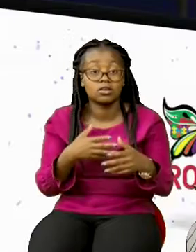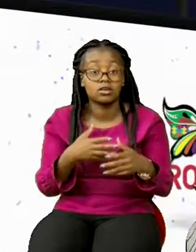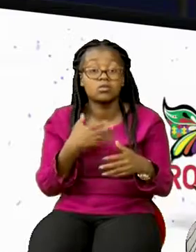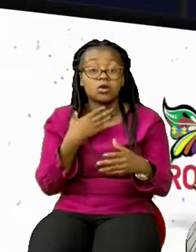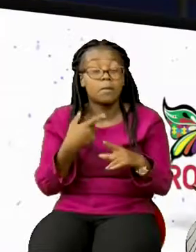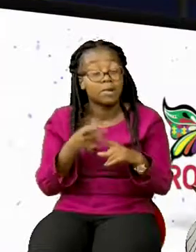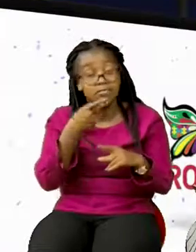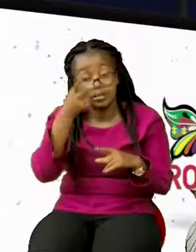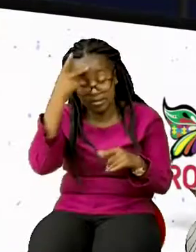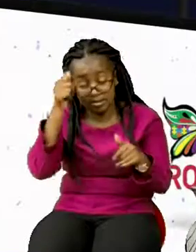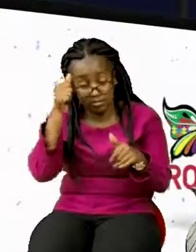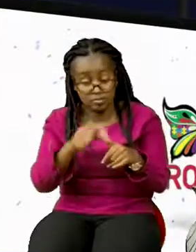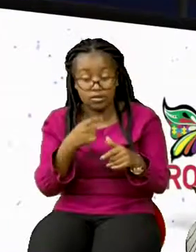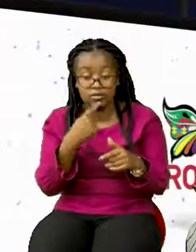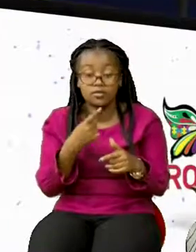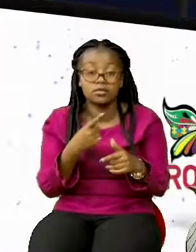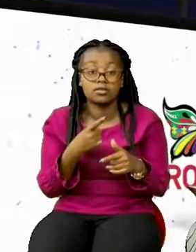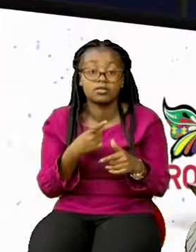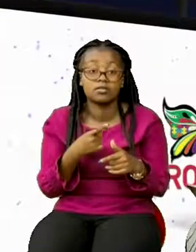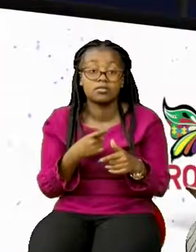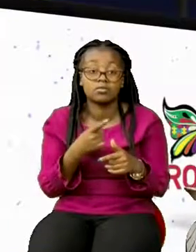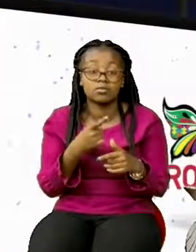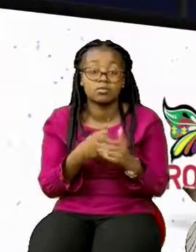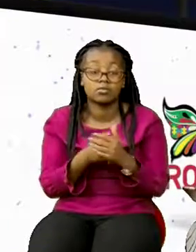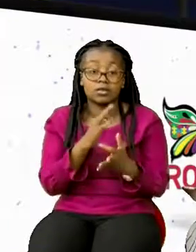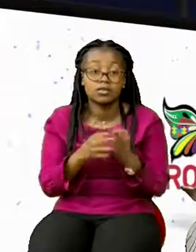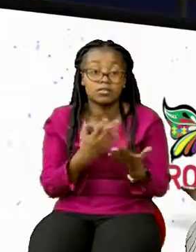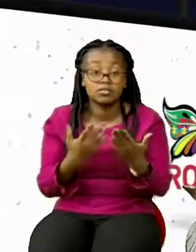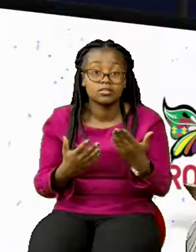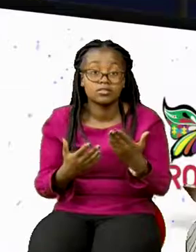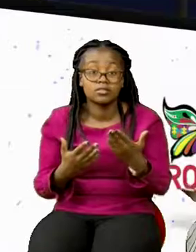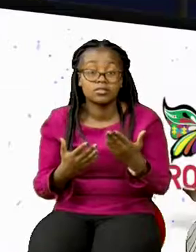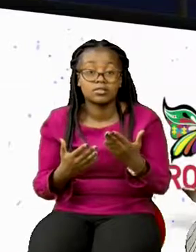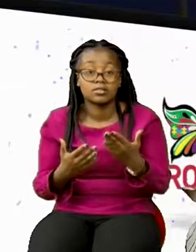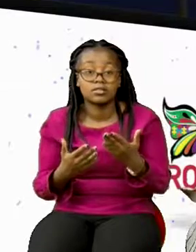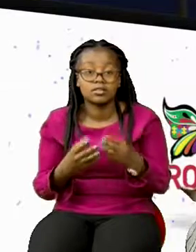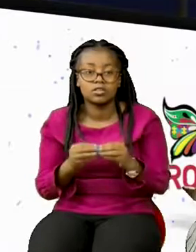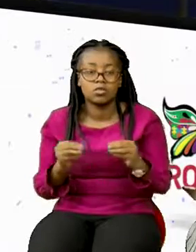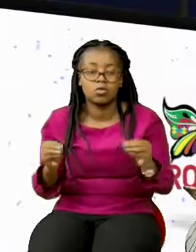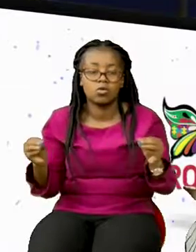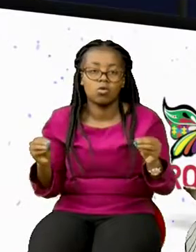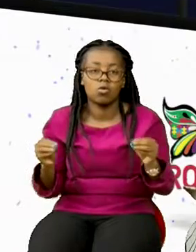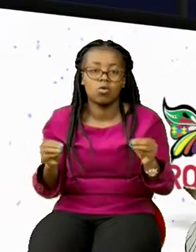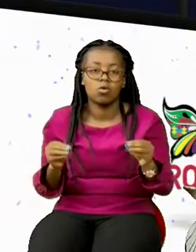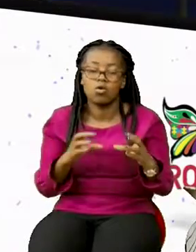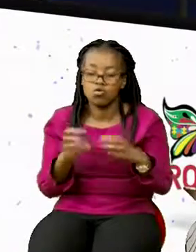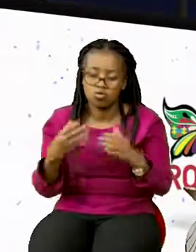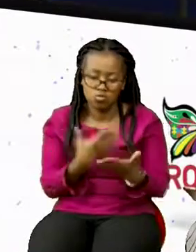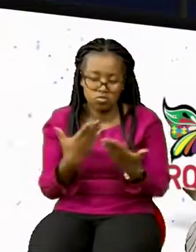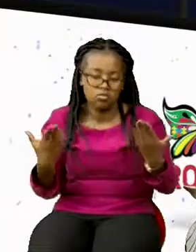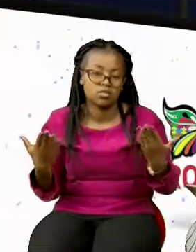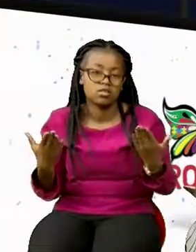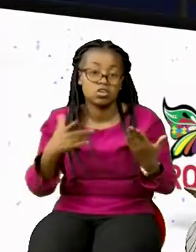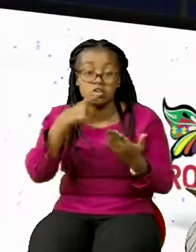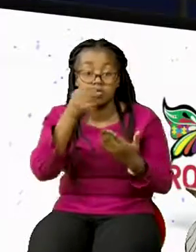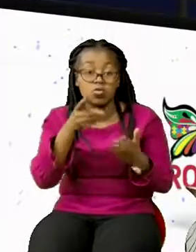thing, but parents, remember, when you're saying, what we are saying here is, if something is extreme, take the extra step. Just go to a